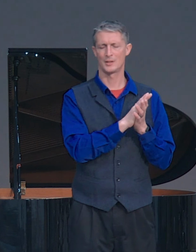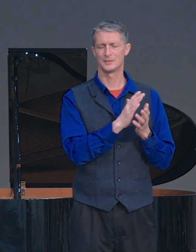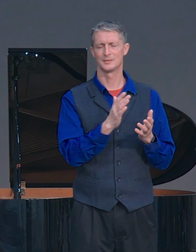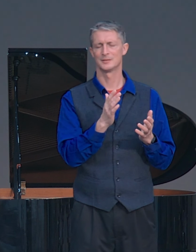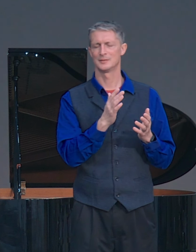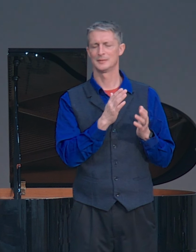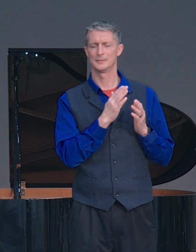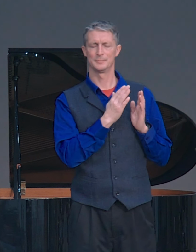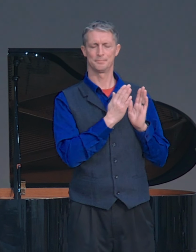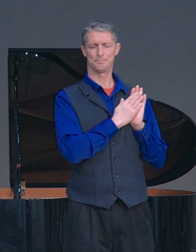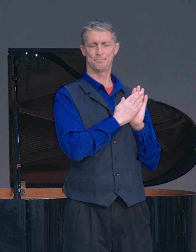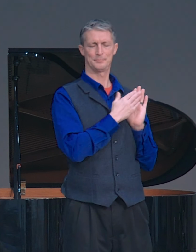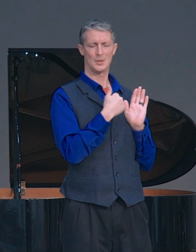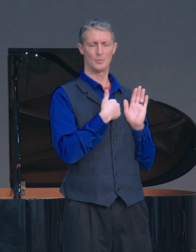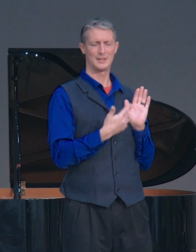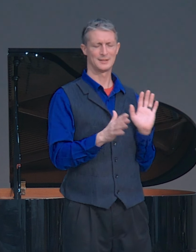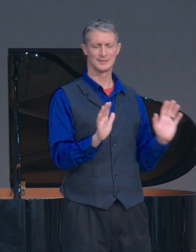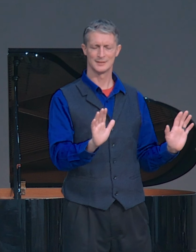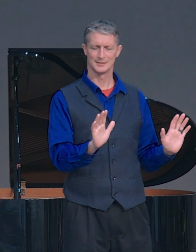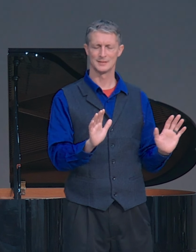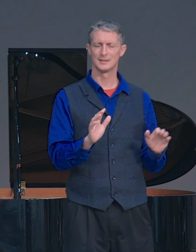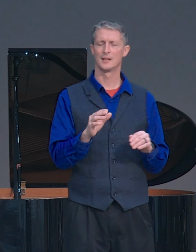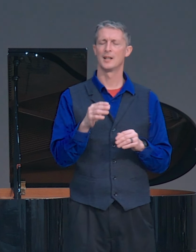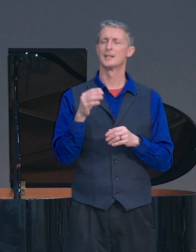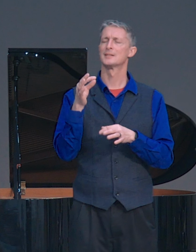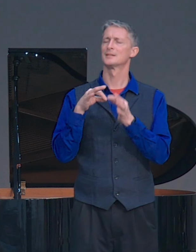so that we might reflect you and you alone.